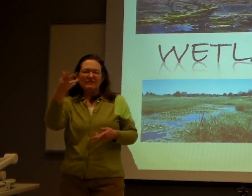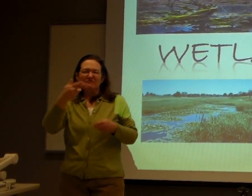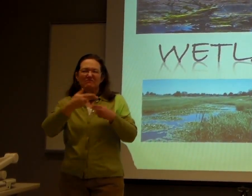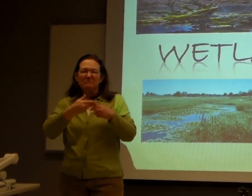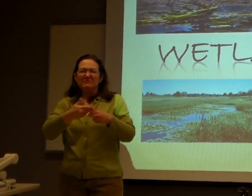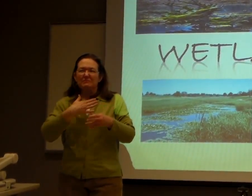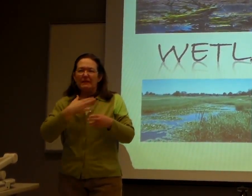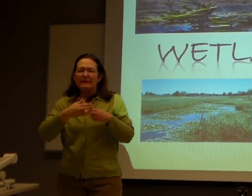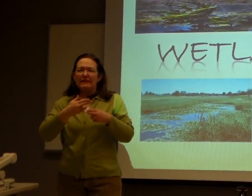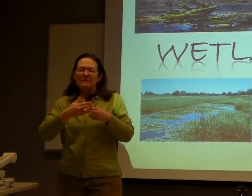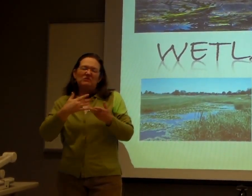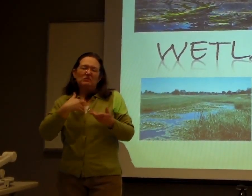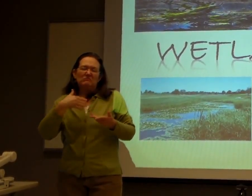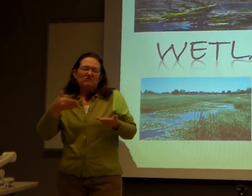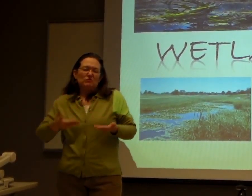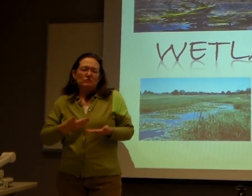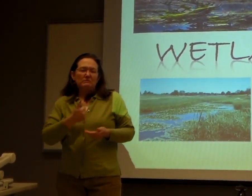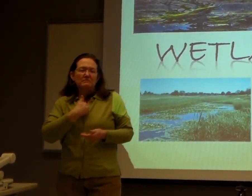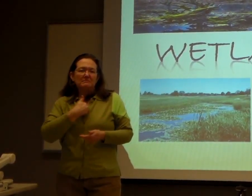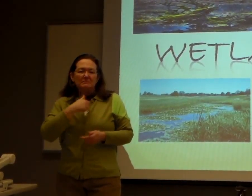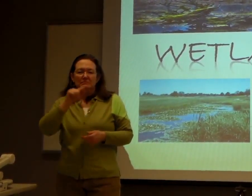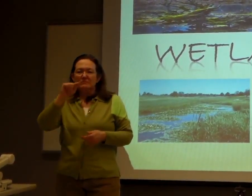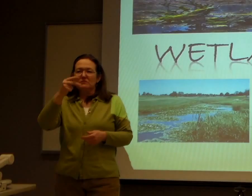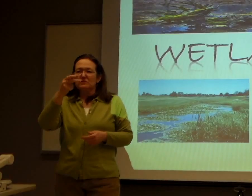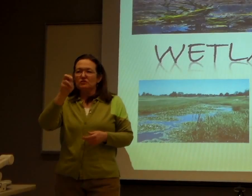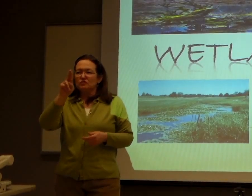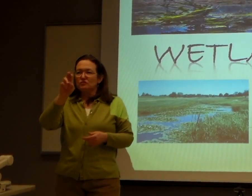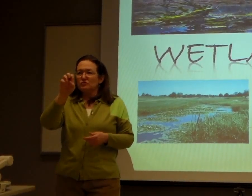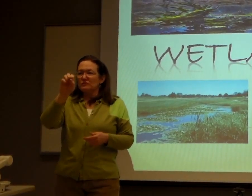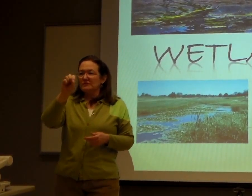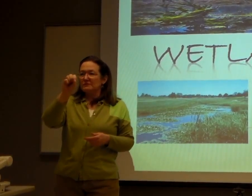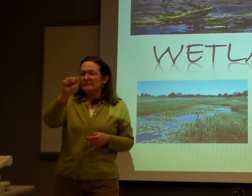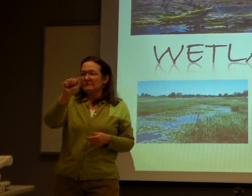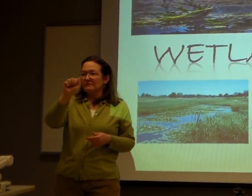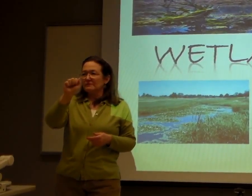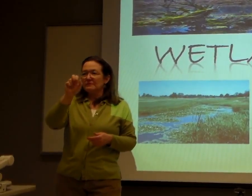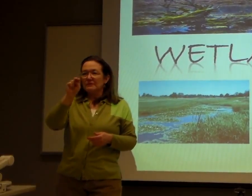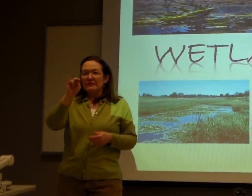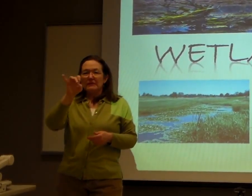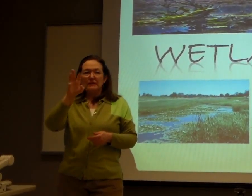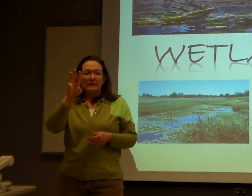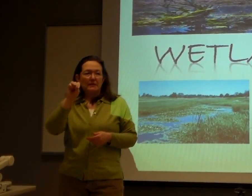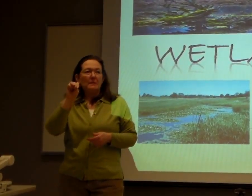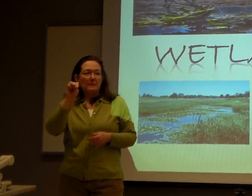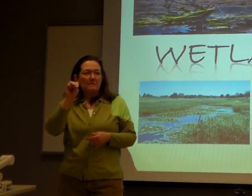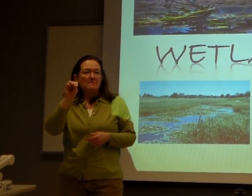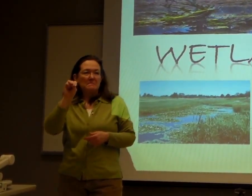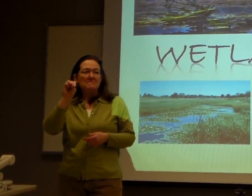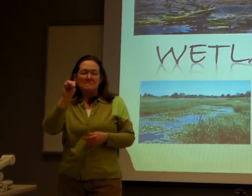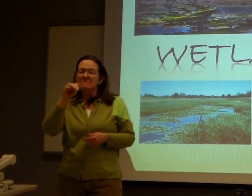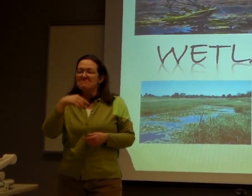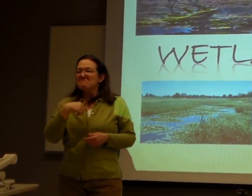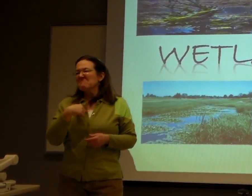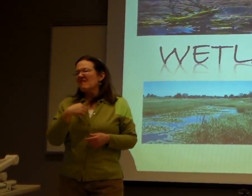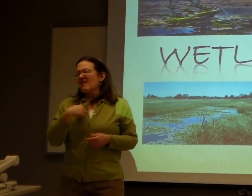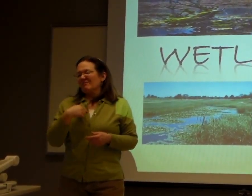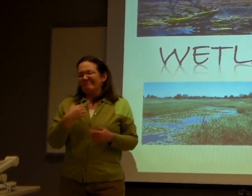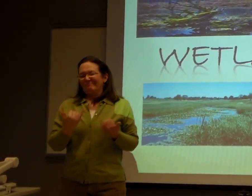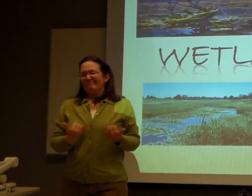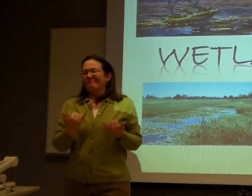I'm going to introduce myself. I know Janet already told you my name, but my name is Teresa Nickham,